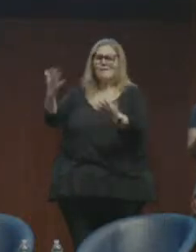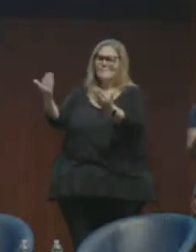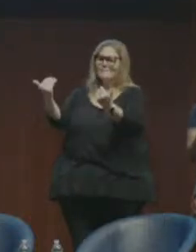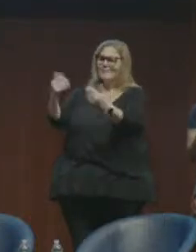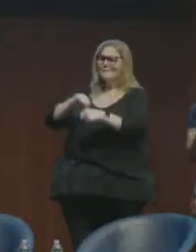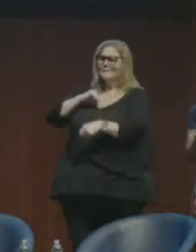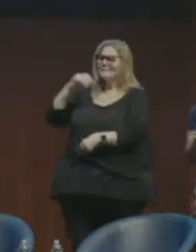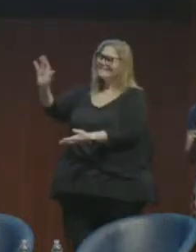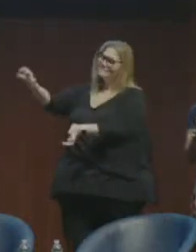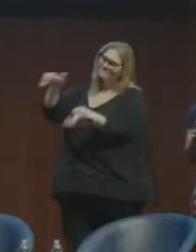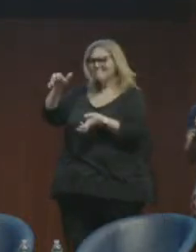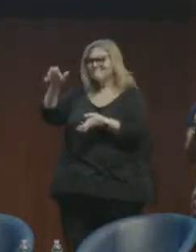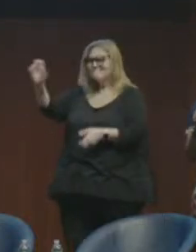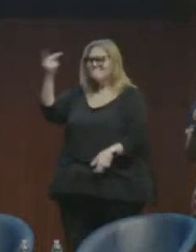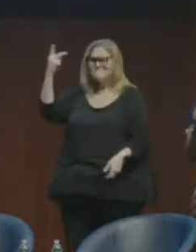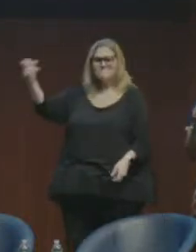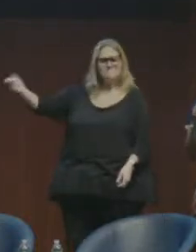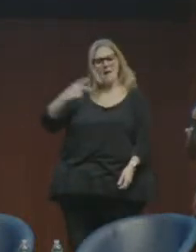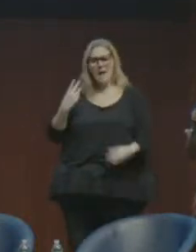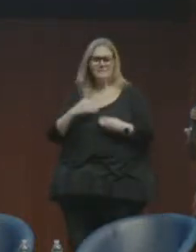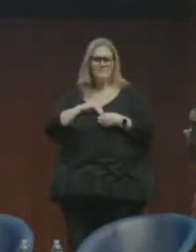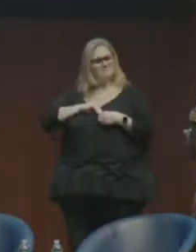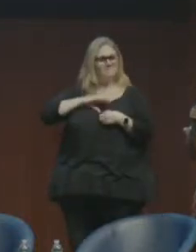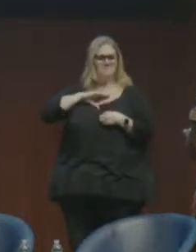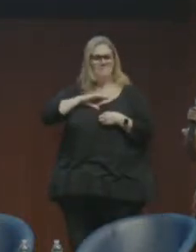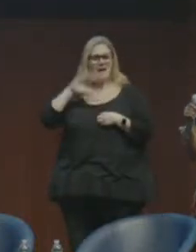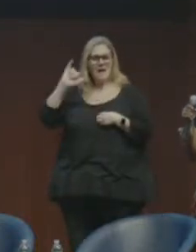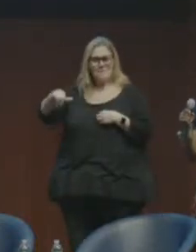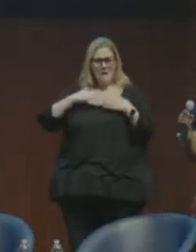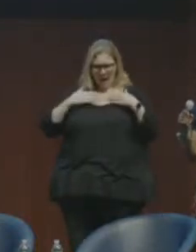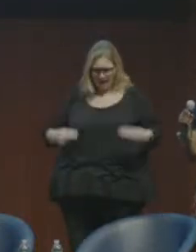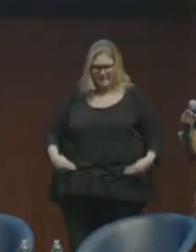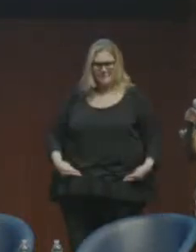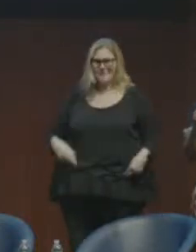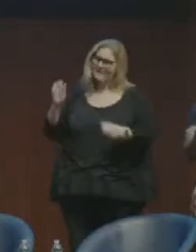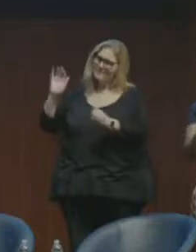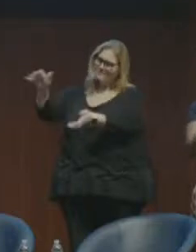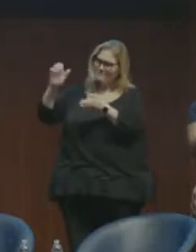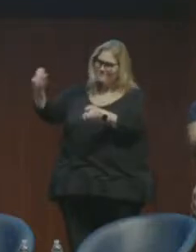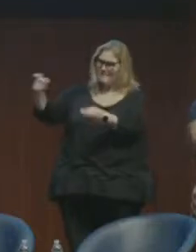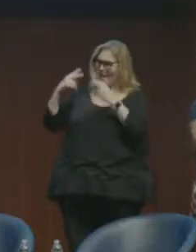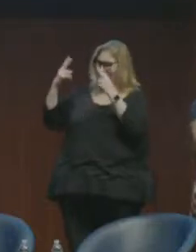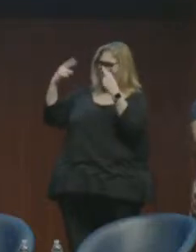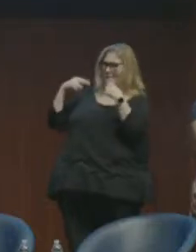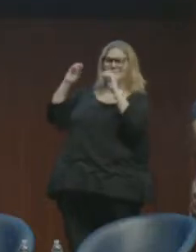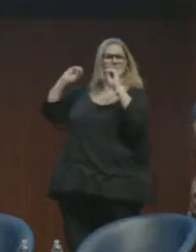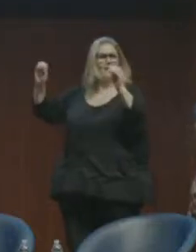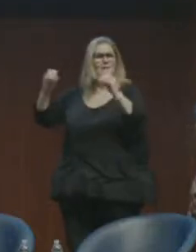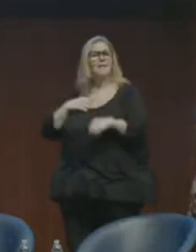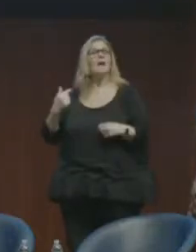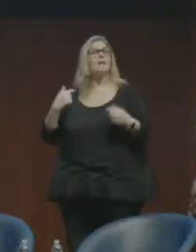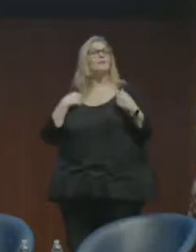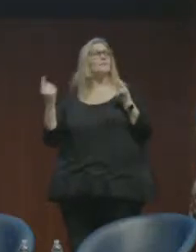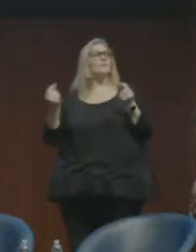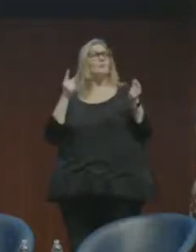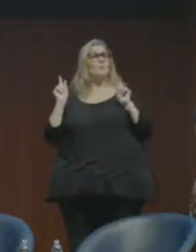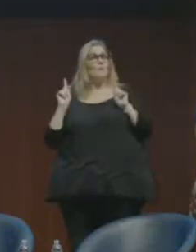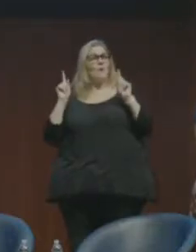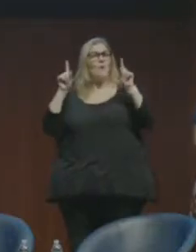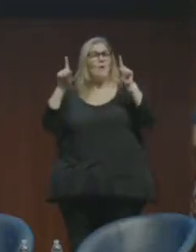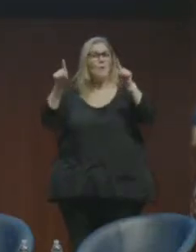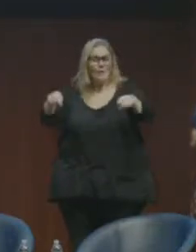my dignity, took back my humanity. Well, I went down to